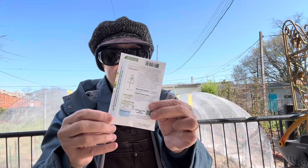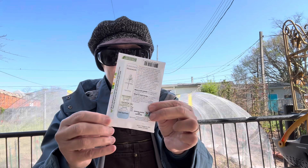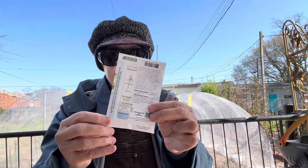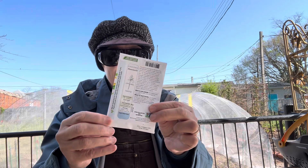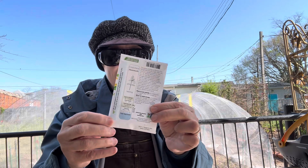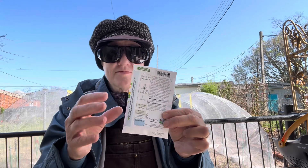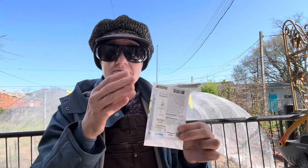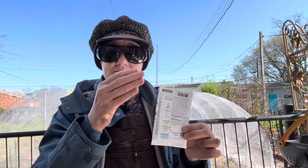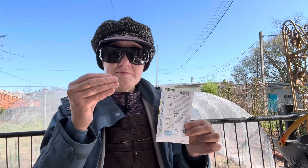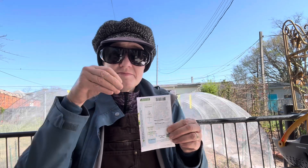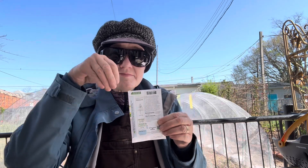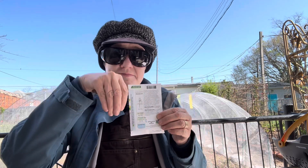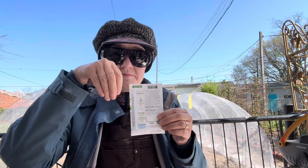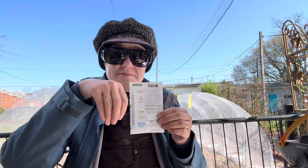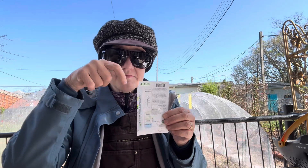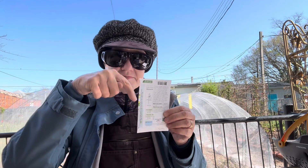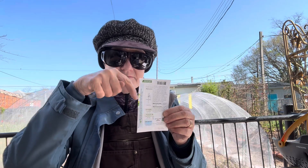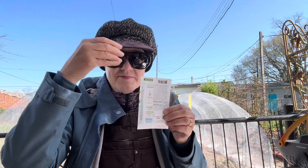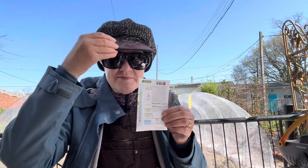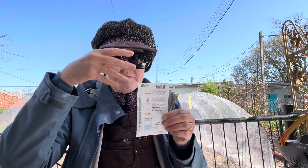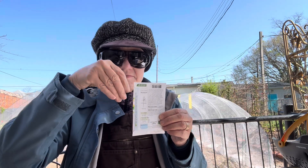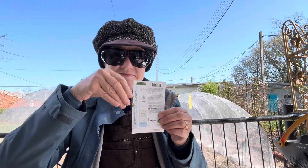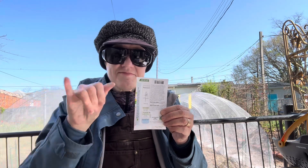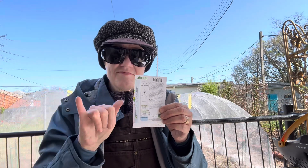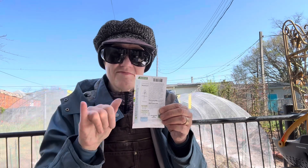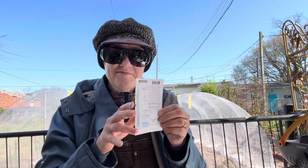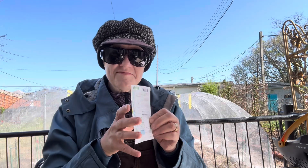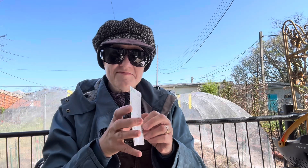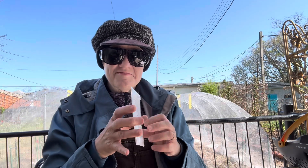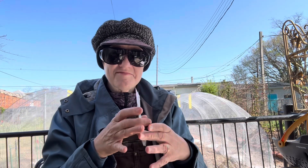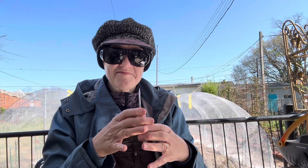of information, and even information on the inside.